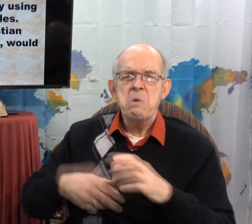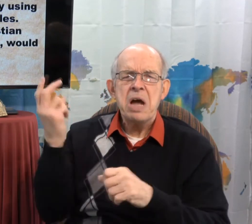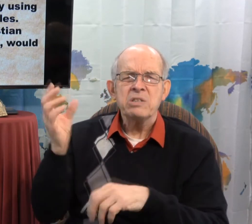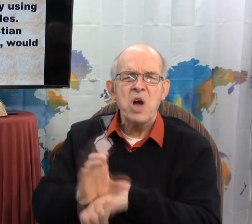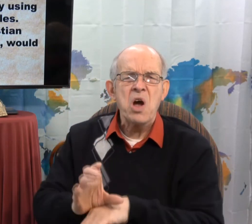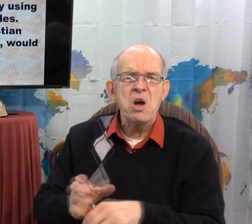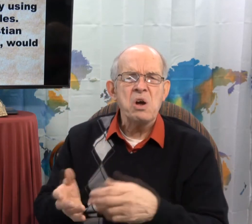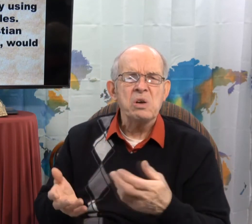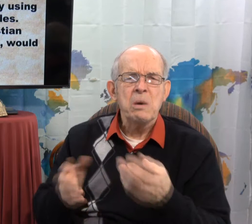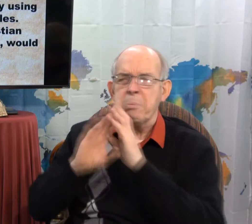Christian!